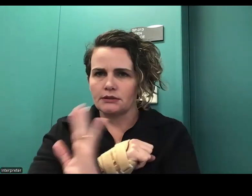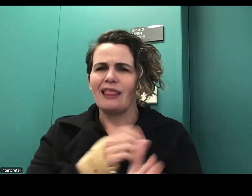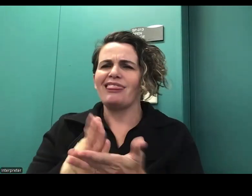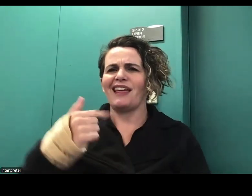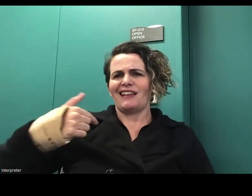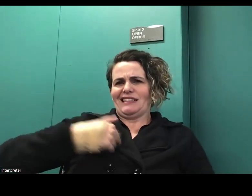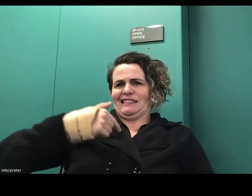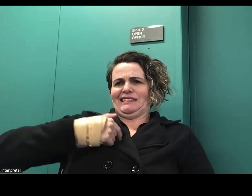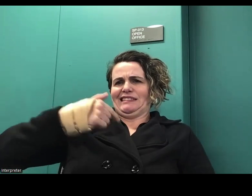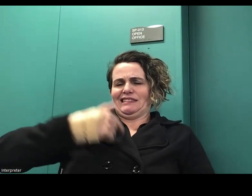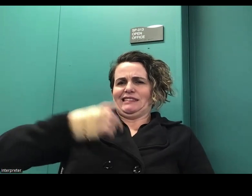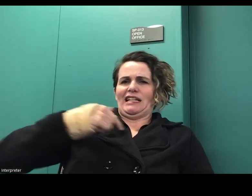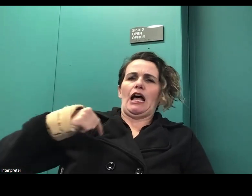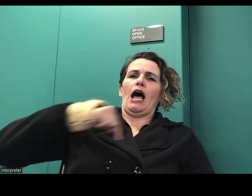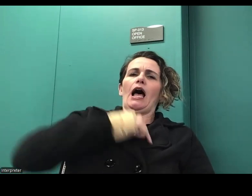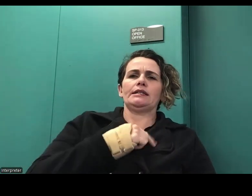we are.